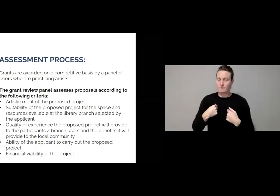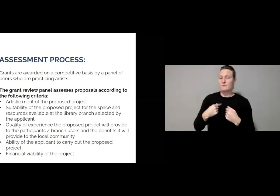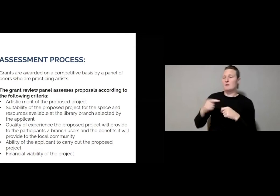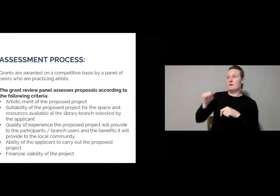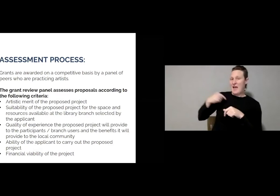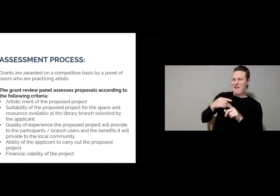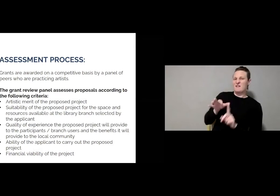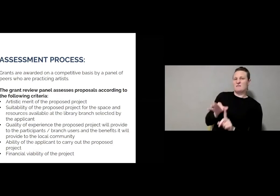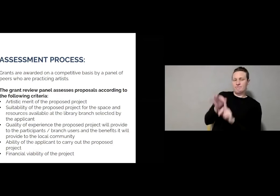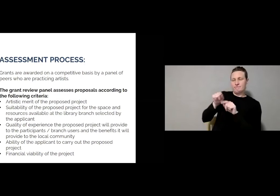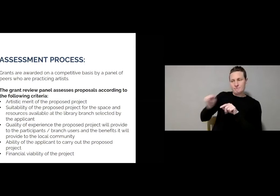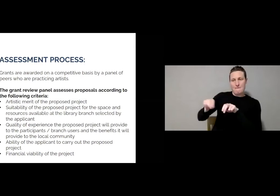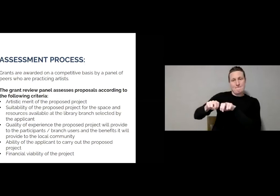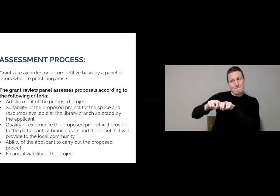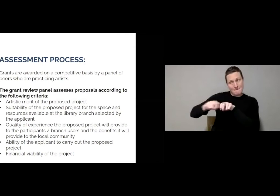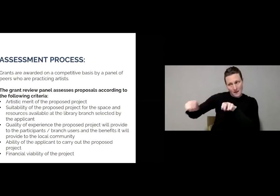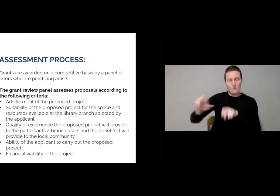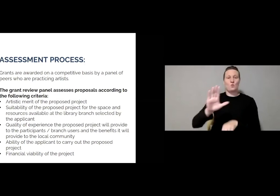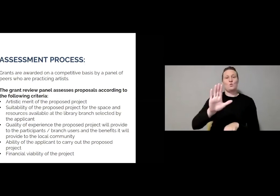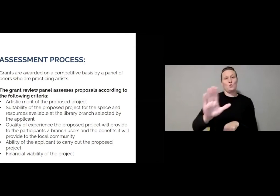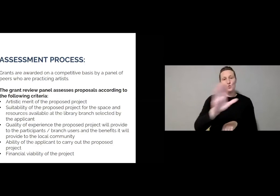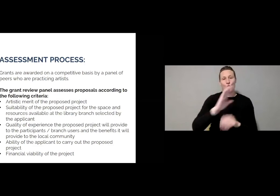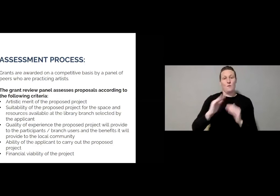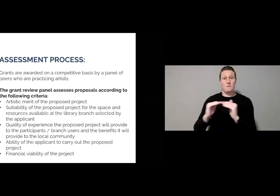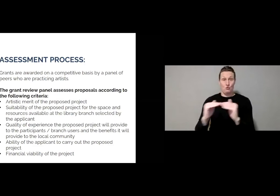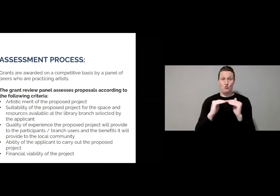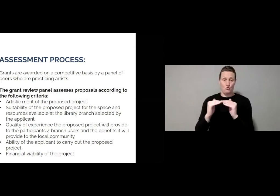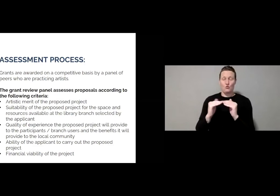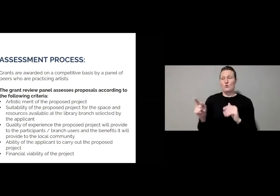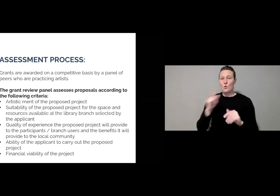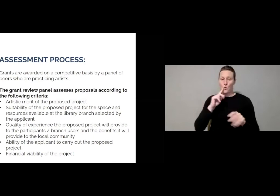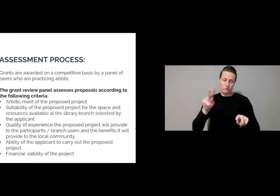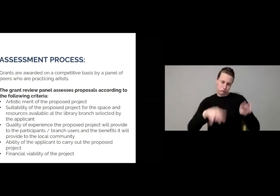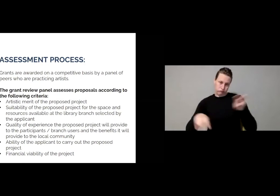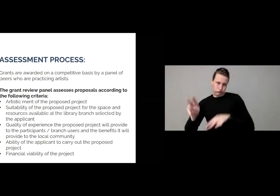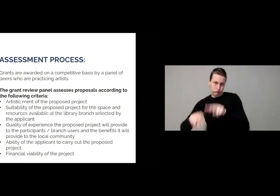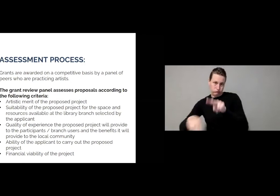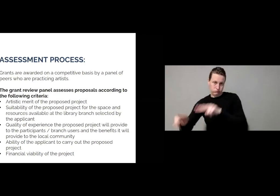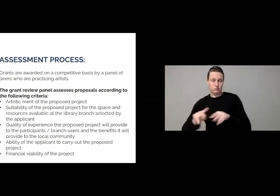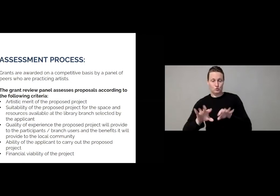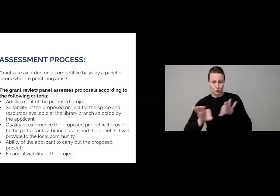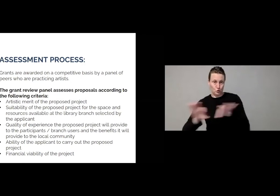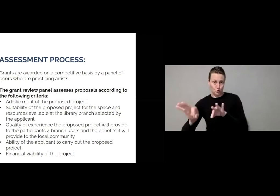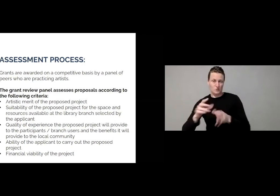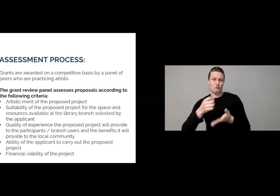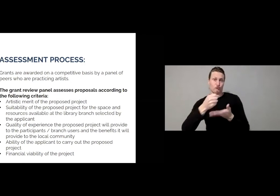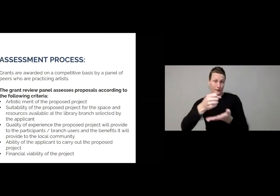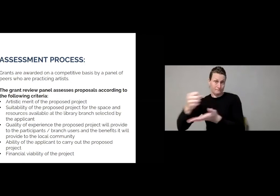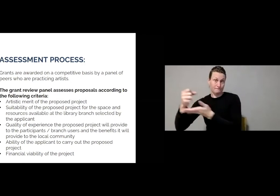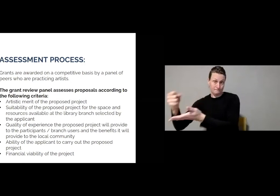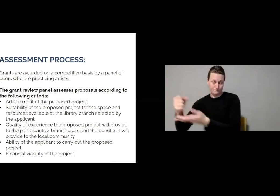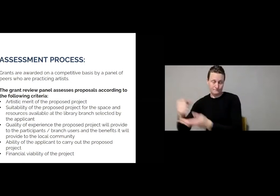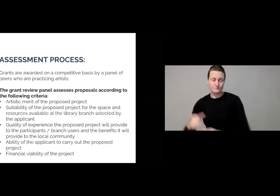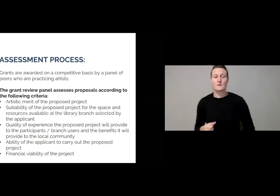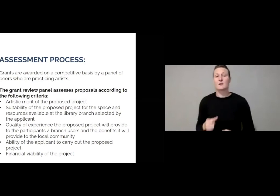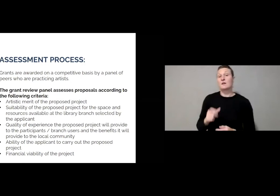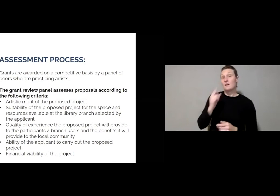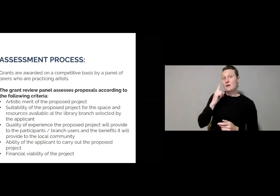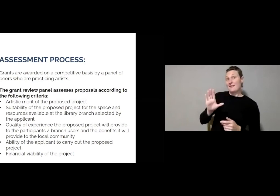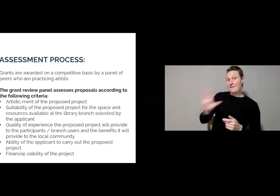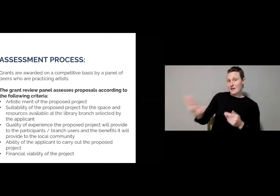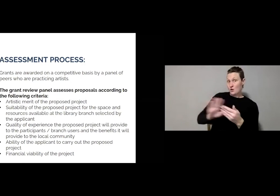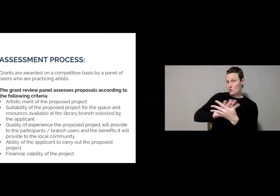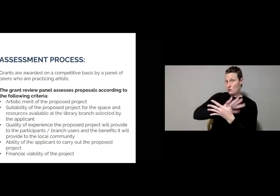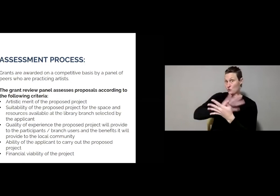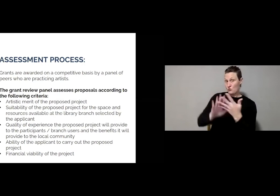of peers. So the assessment criteria that the peer assessment panel will be using will be